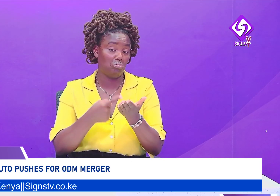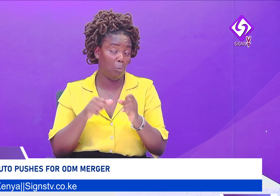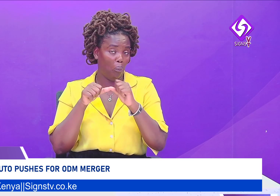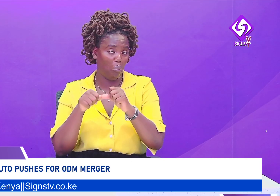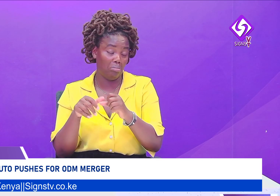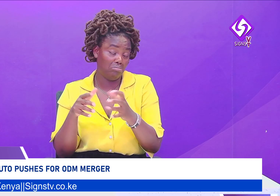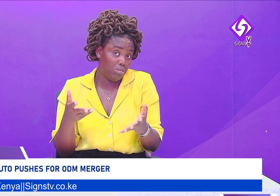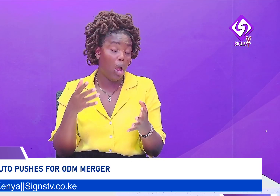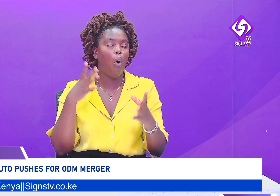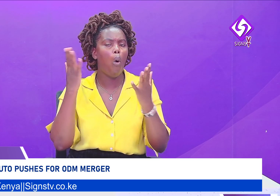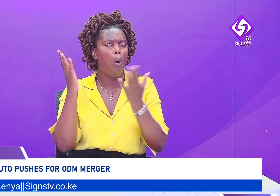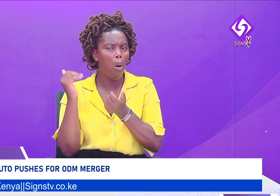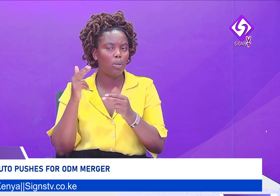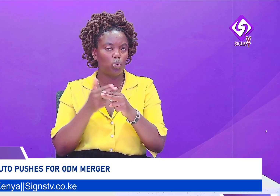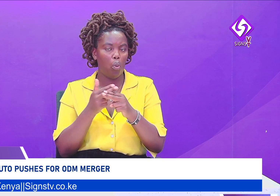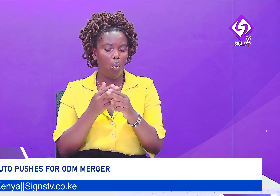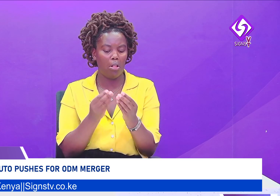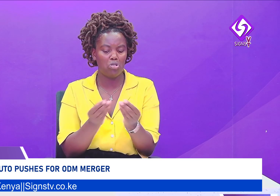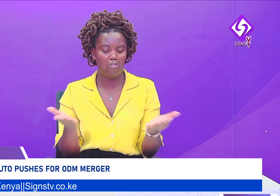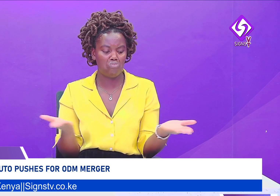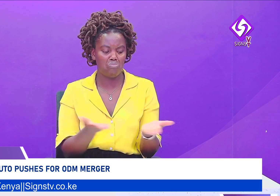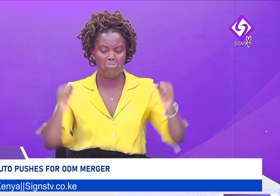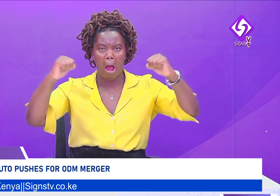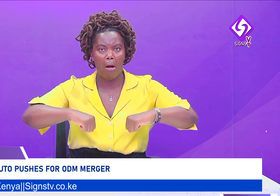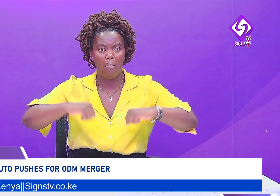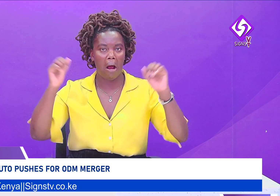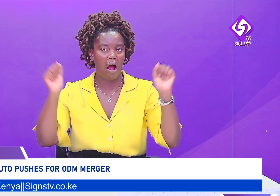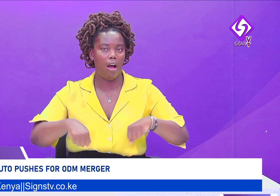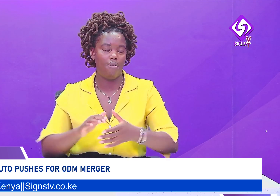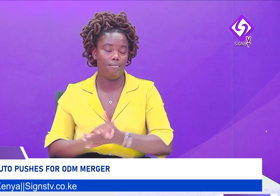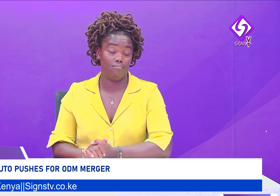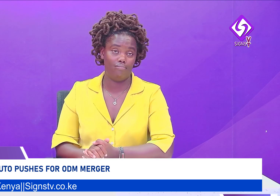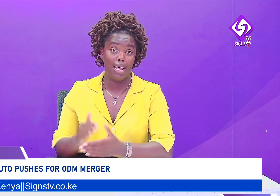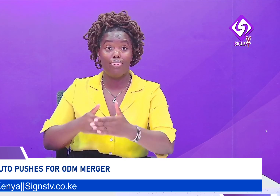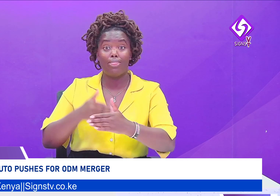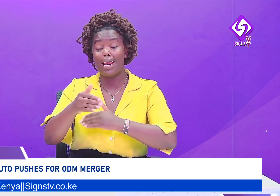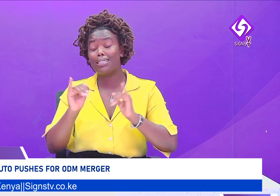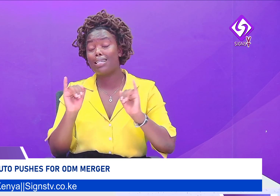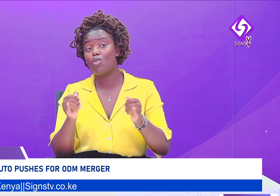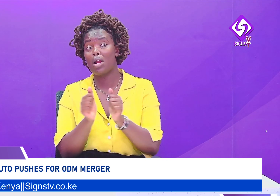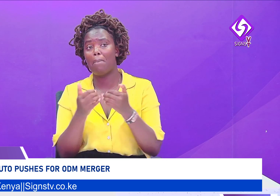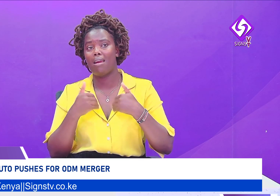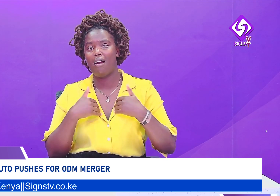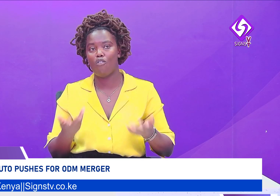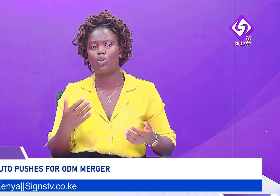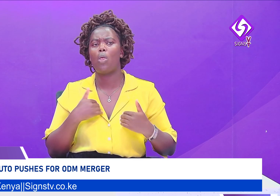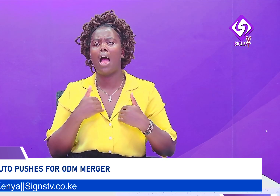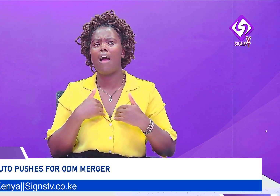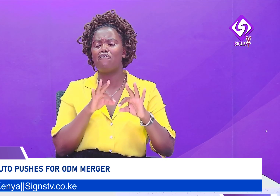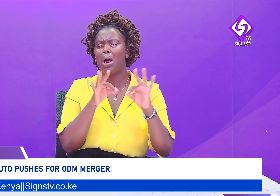to come to an agreement. So let's see and hope that soon they'll come to amicable solutions. On to our next news